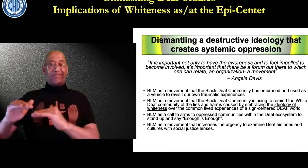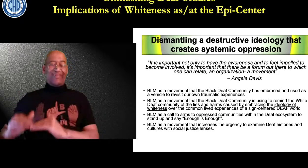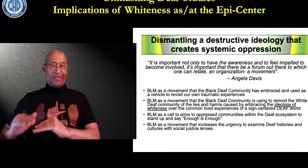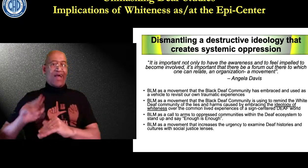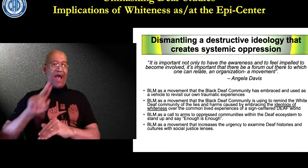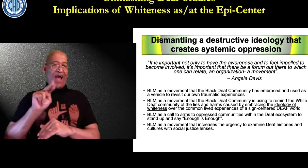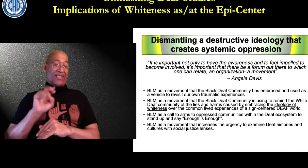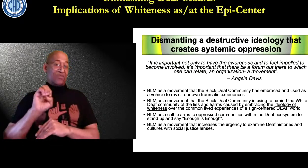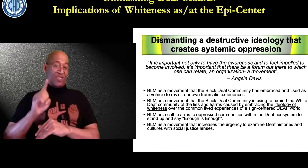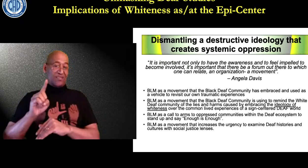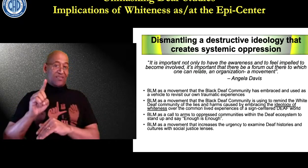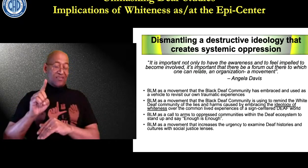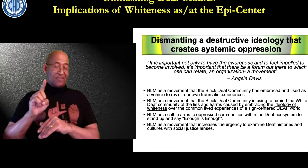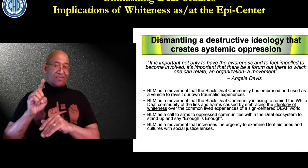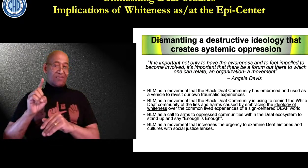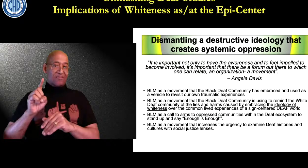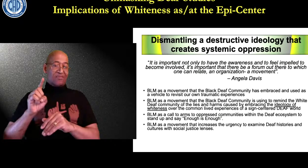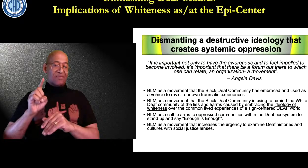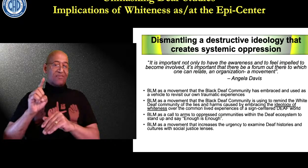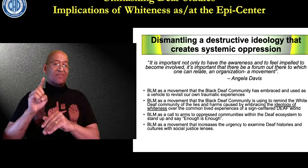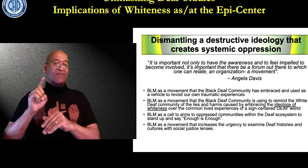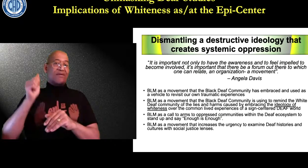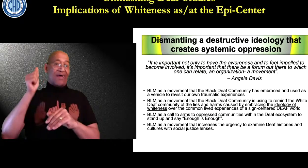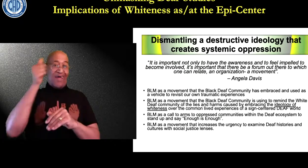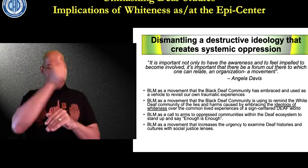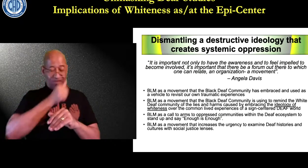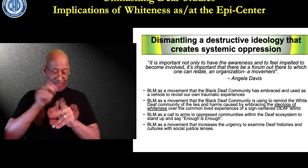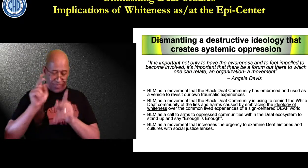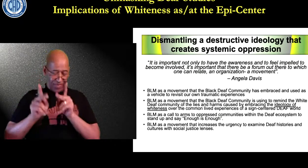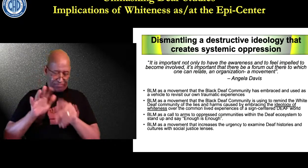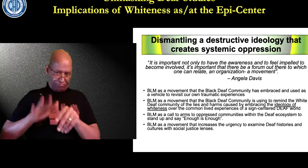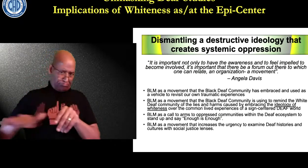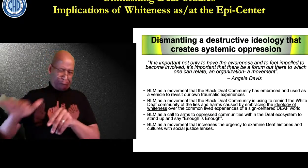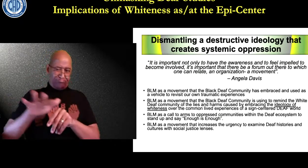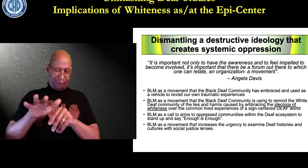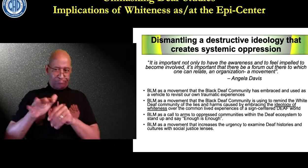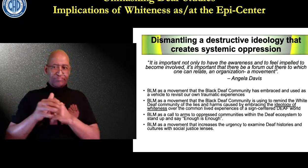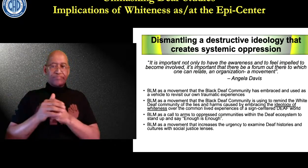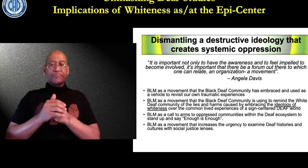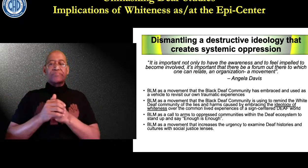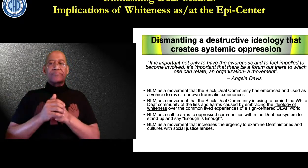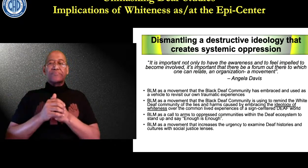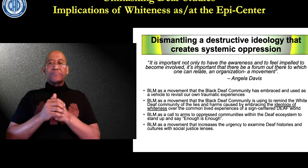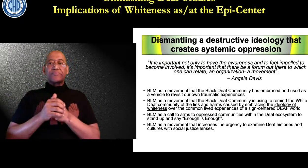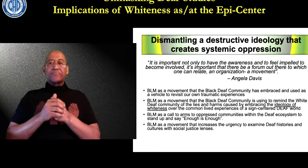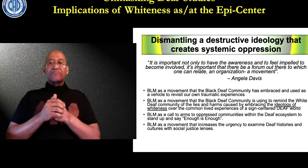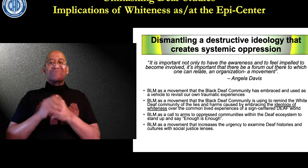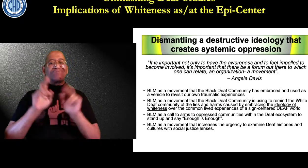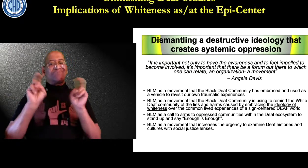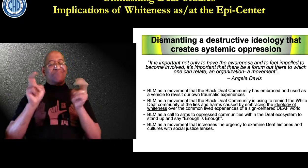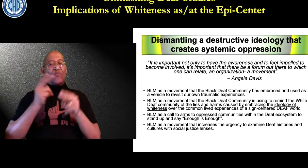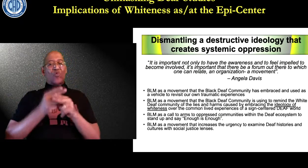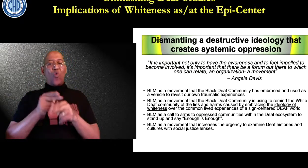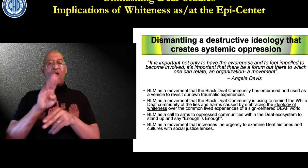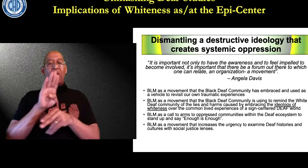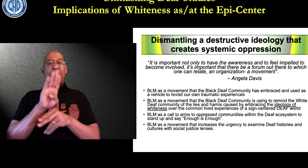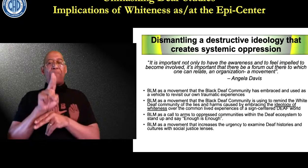an educated class. And then you have the uneducated